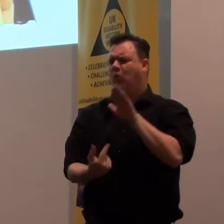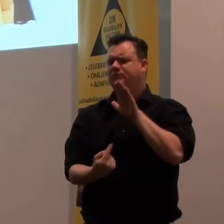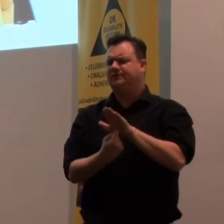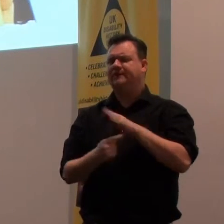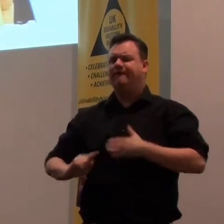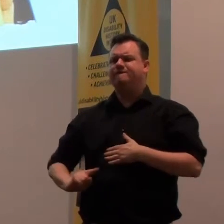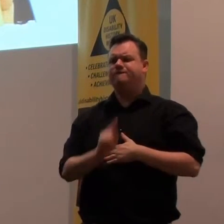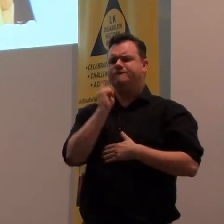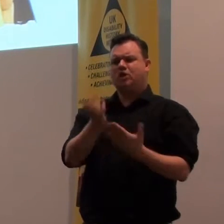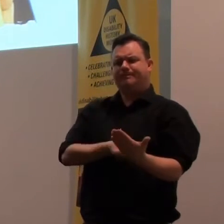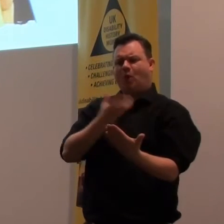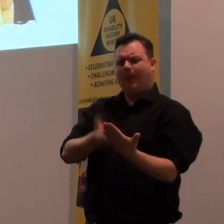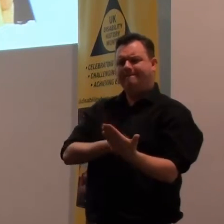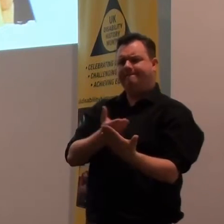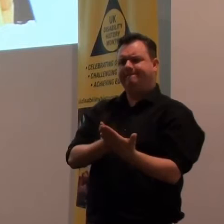poem